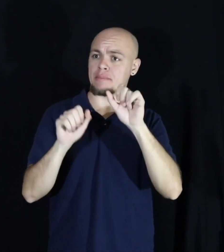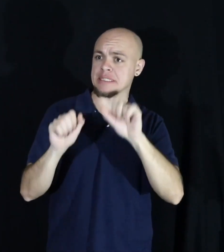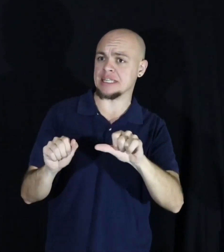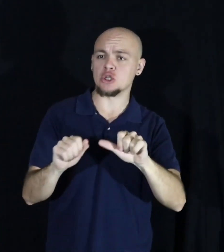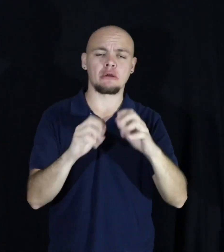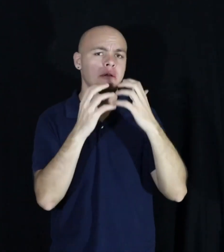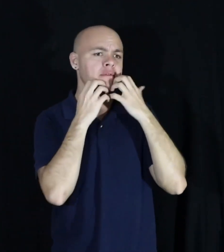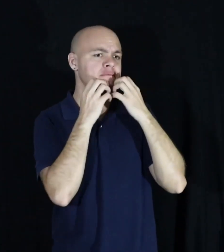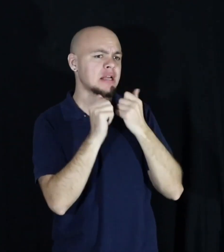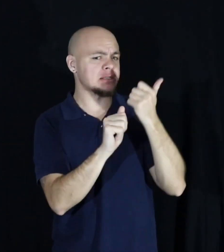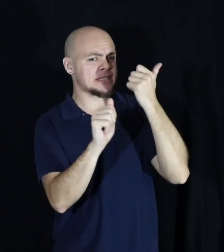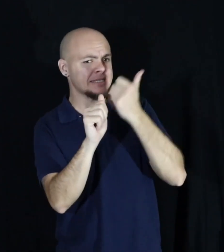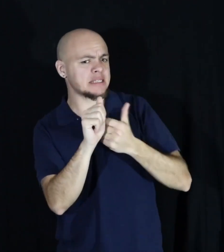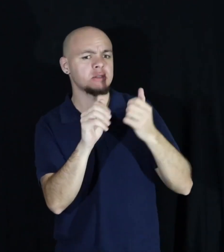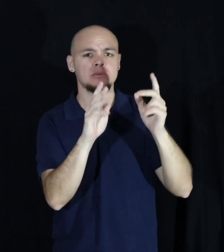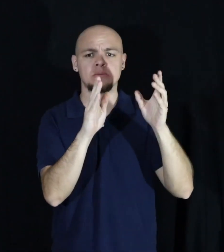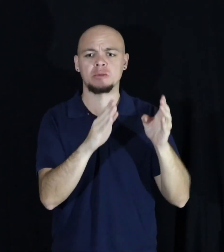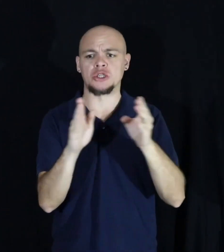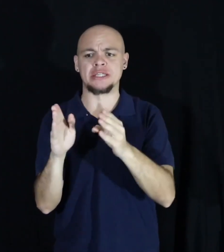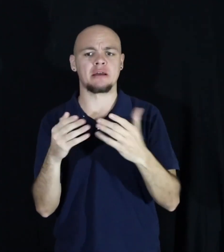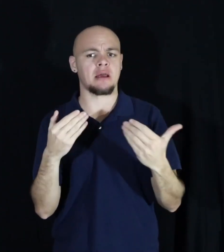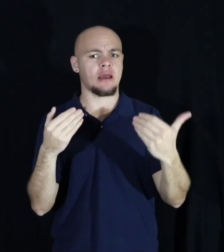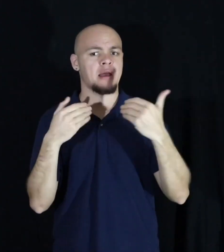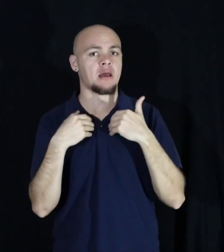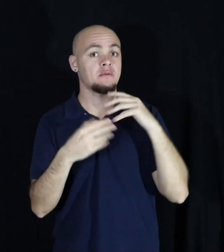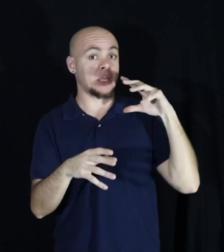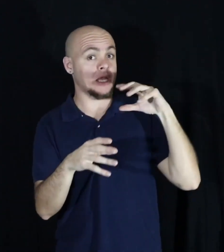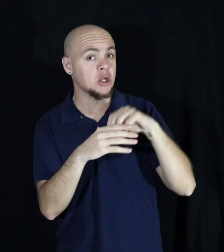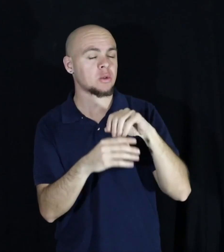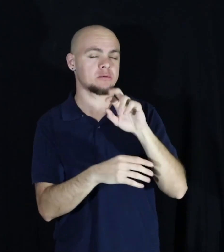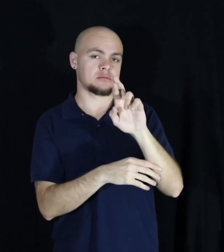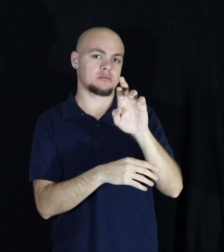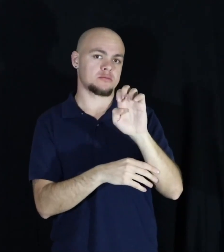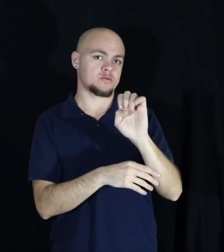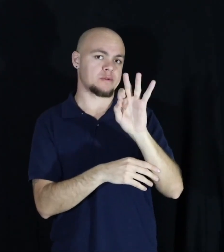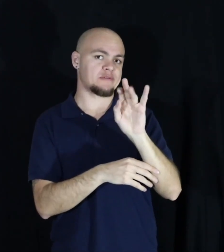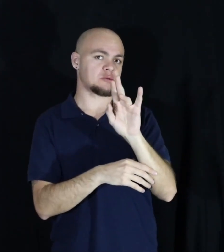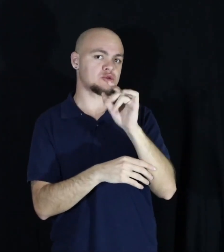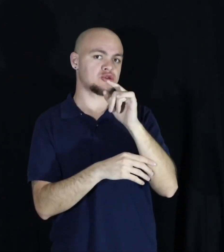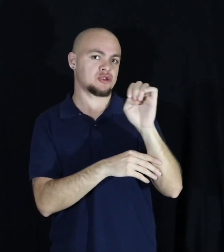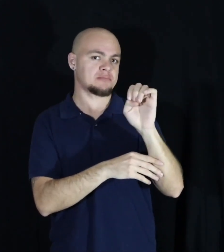of everyone, including a refugee like me.